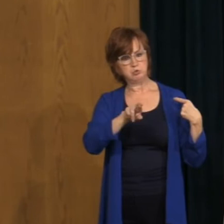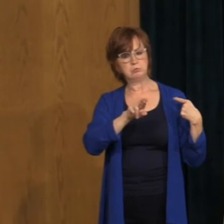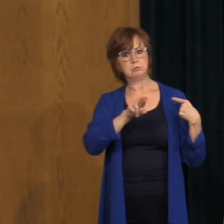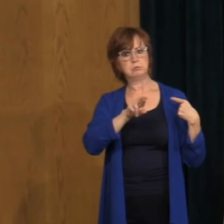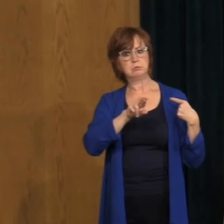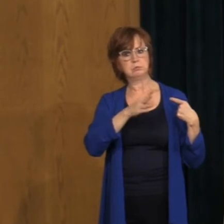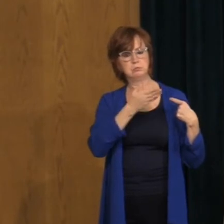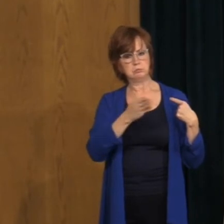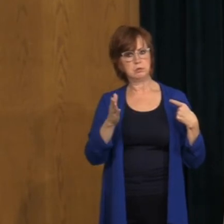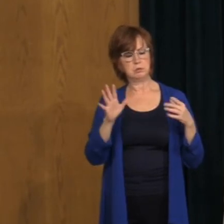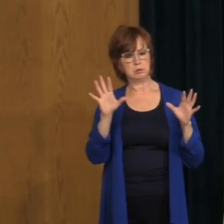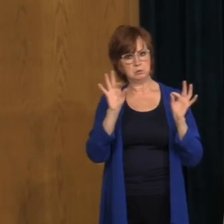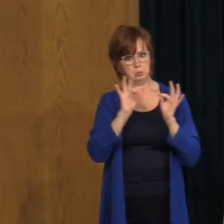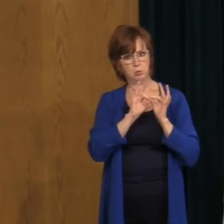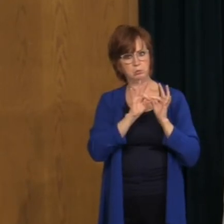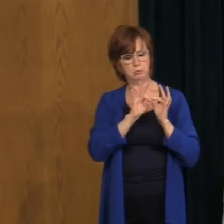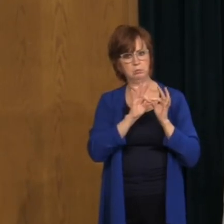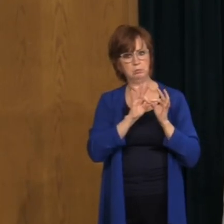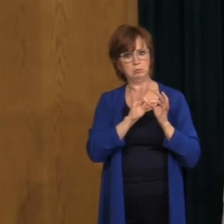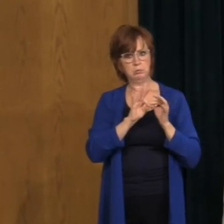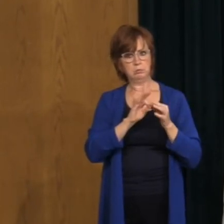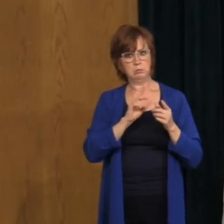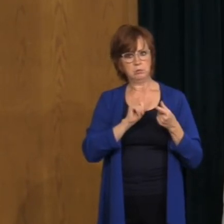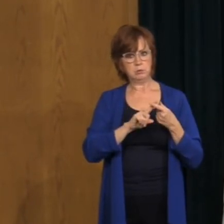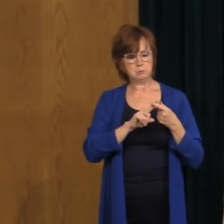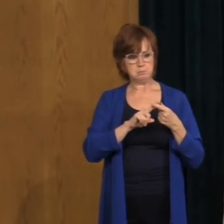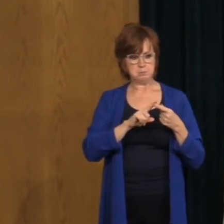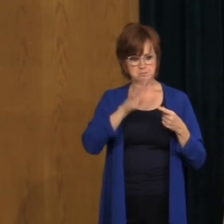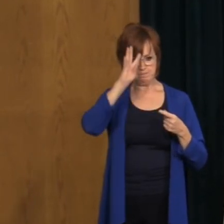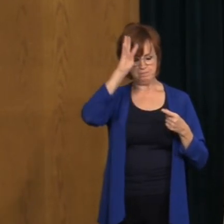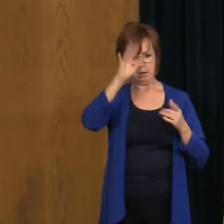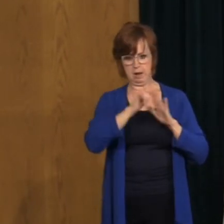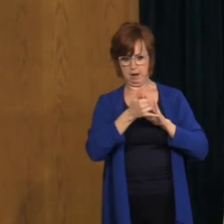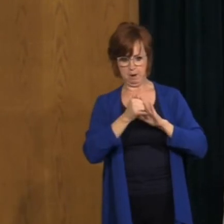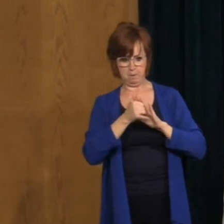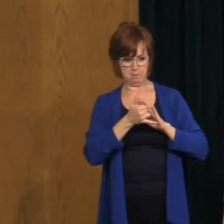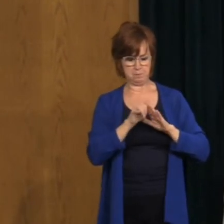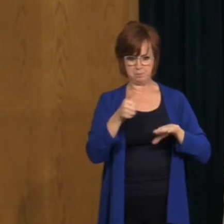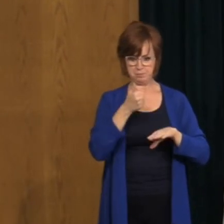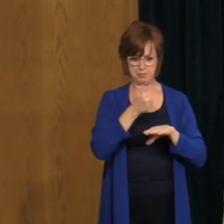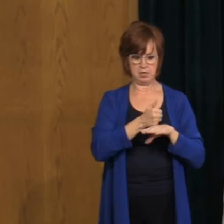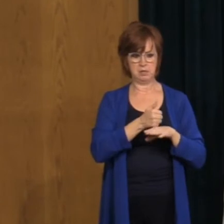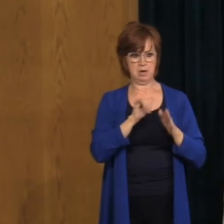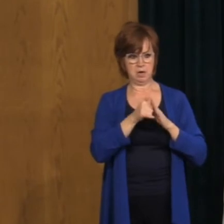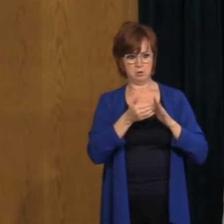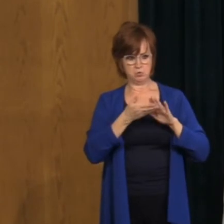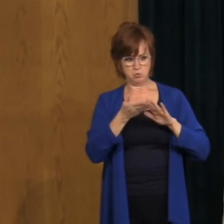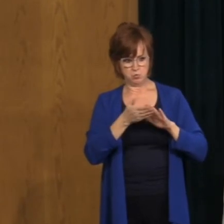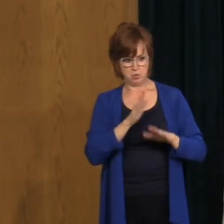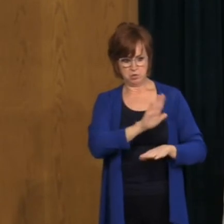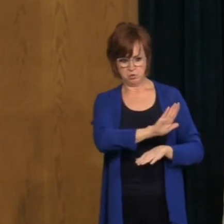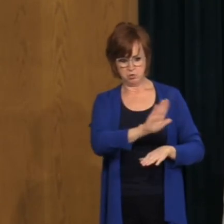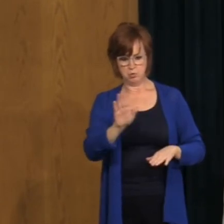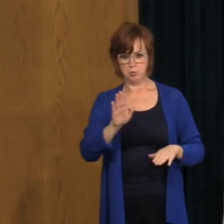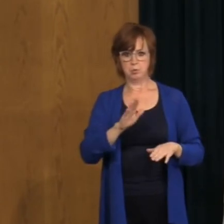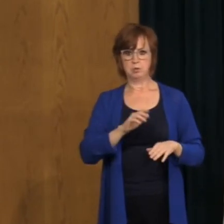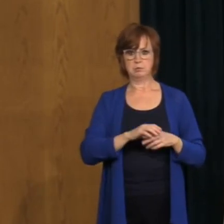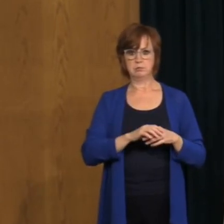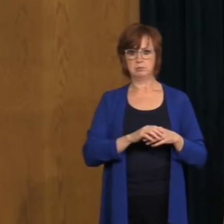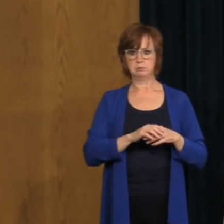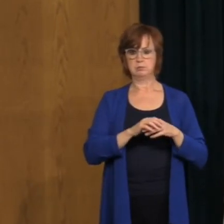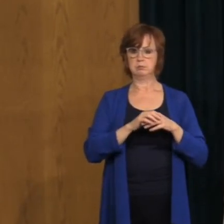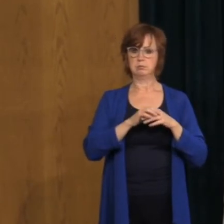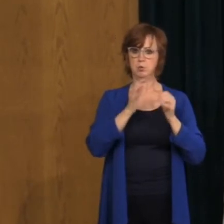organizations, we'll be coming out with some parameters around how we will be able to move forward with